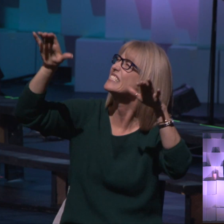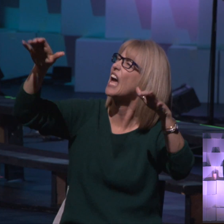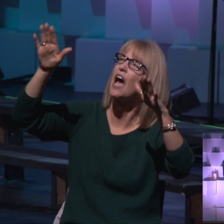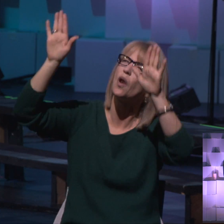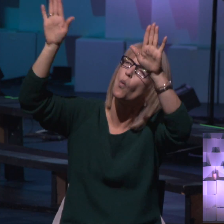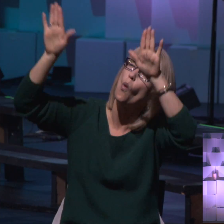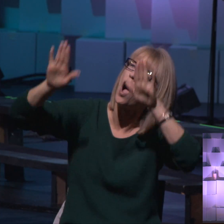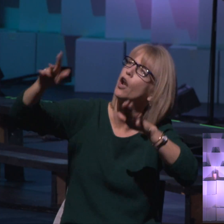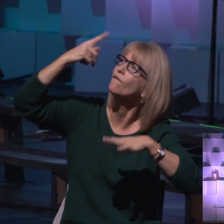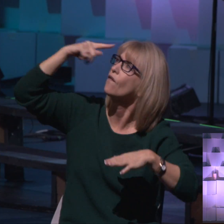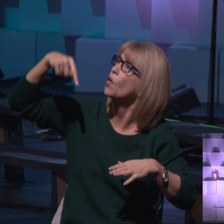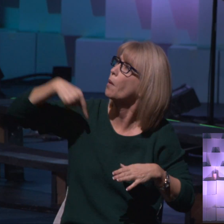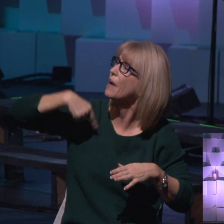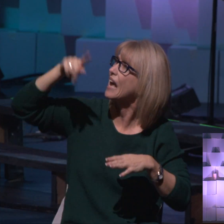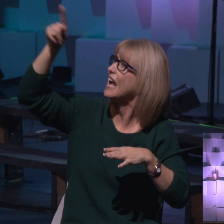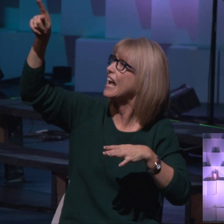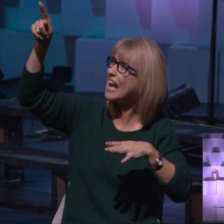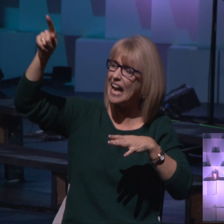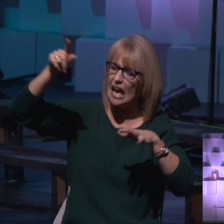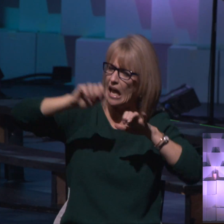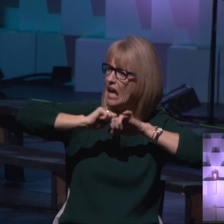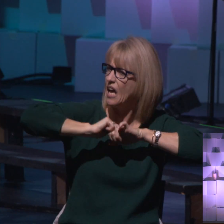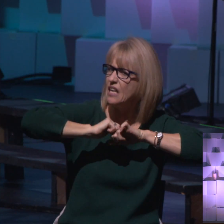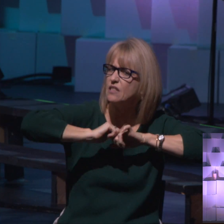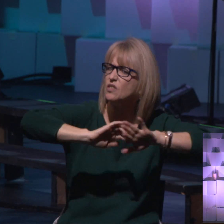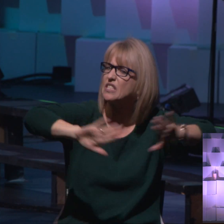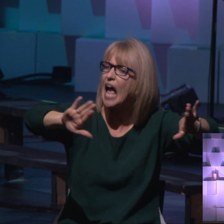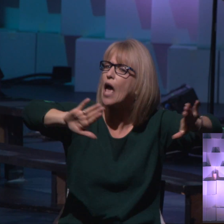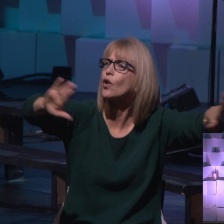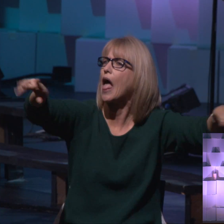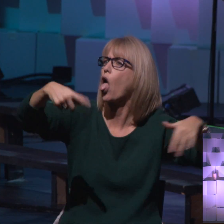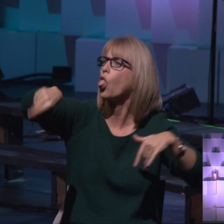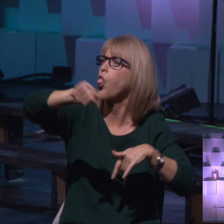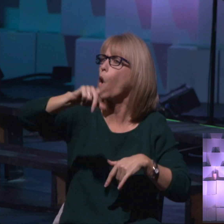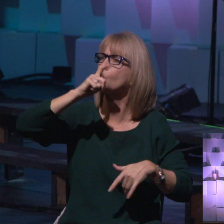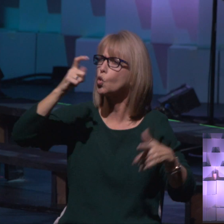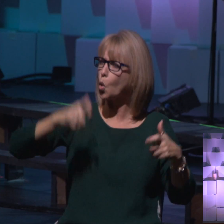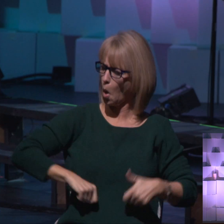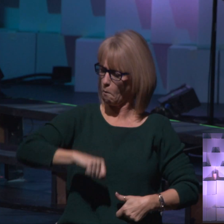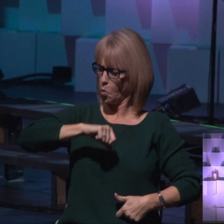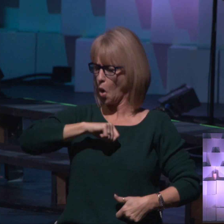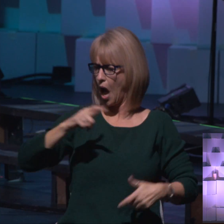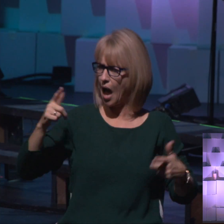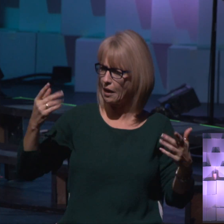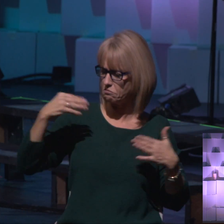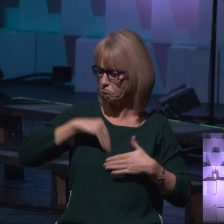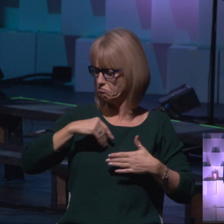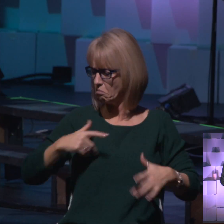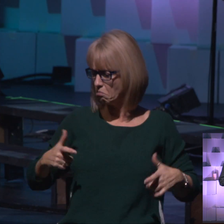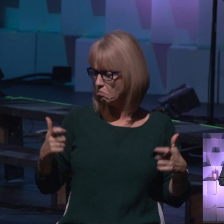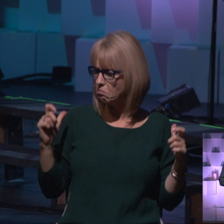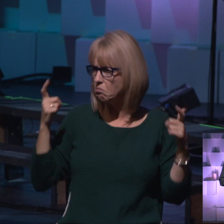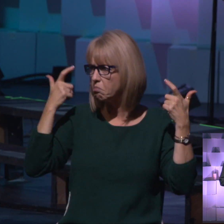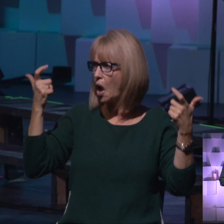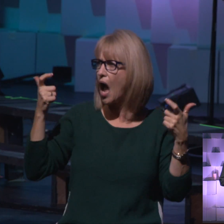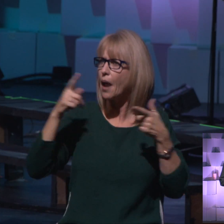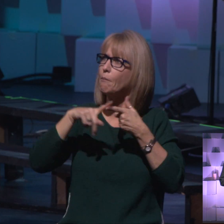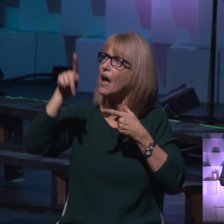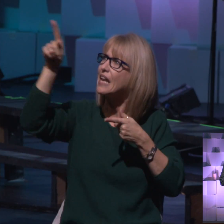scattered those who are proud in their inmost thoughts. He has brought down rulers from their thrones, but has lifted up the